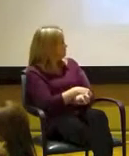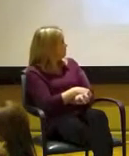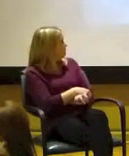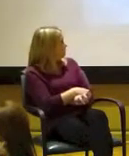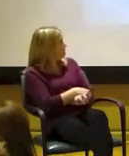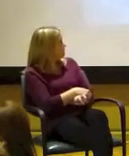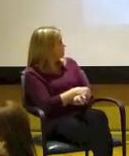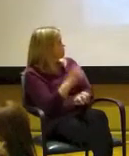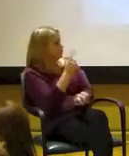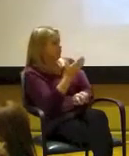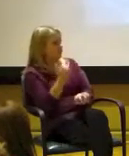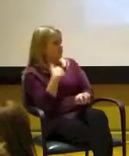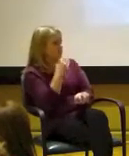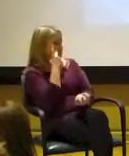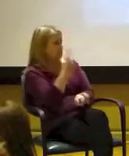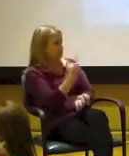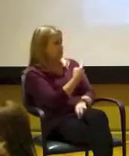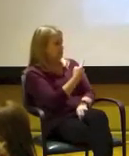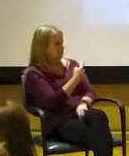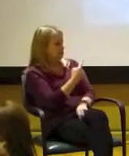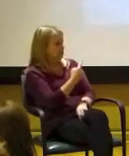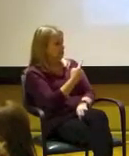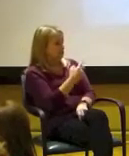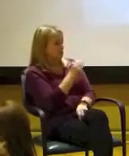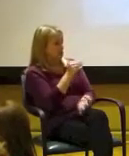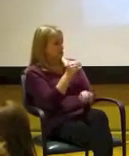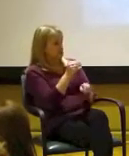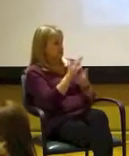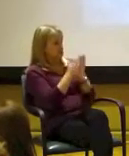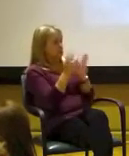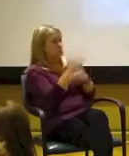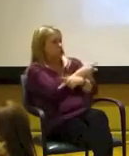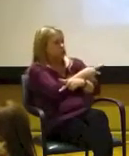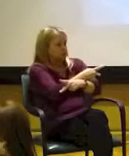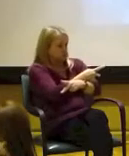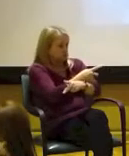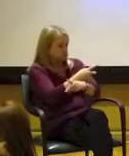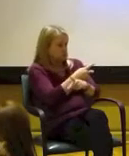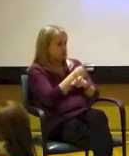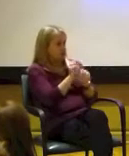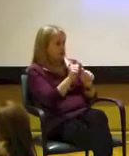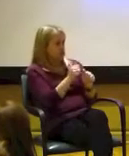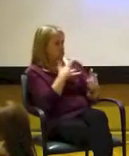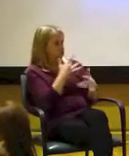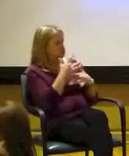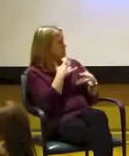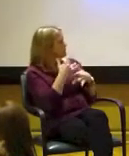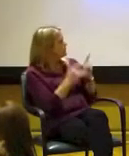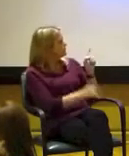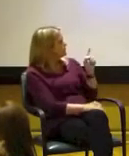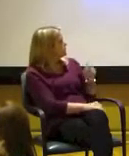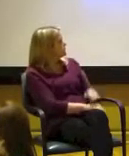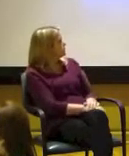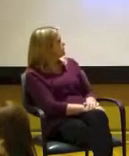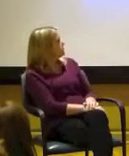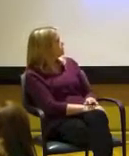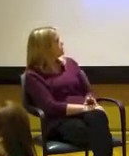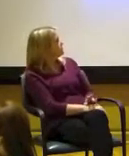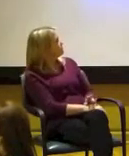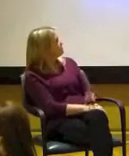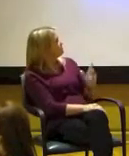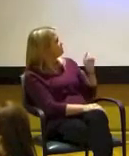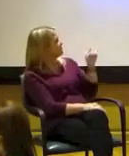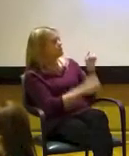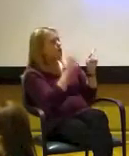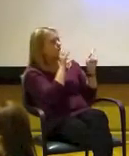is one of the things that we see. A progressively curving spine is concerning. This is